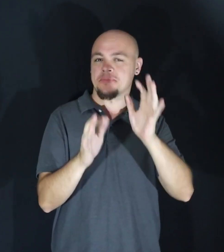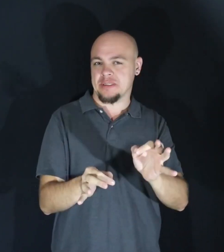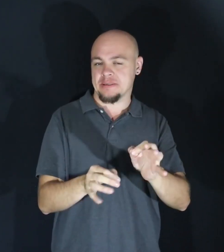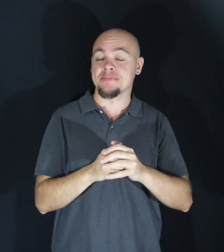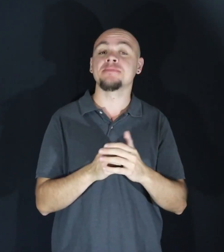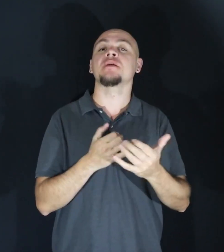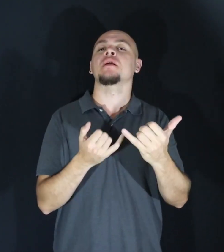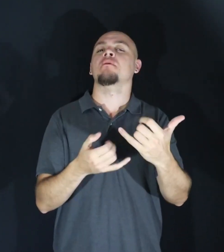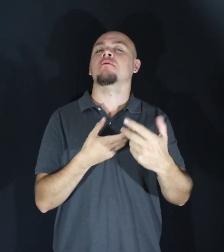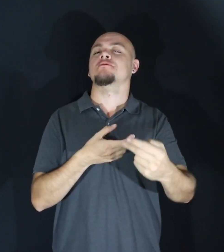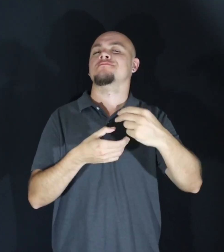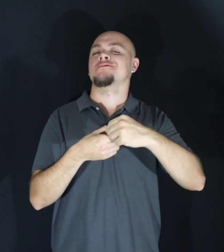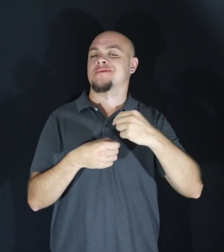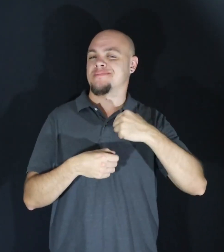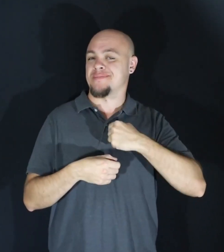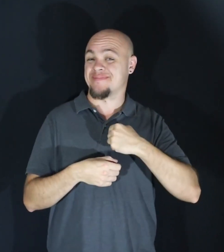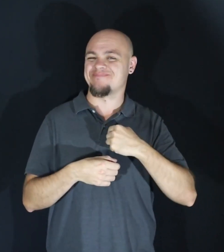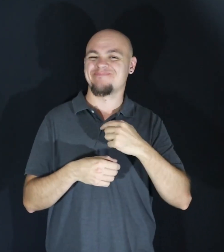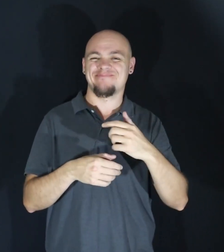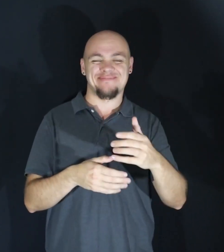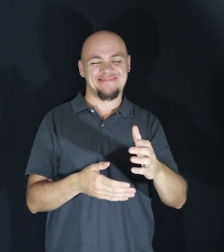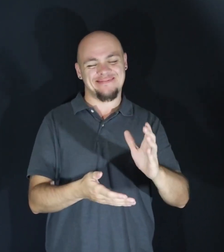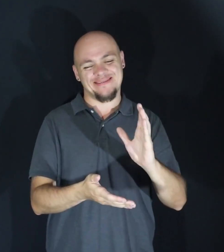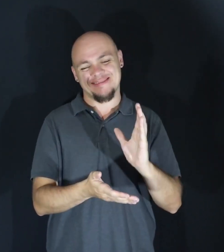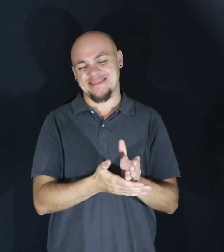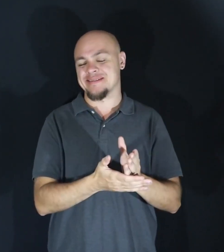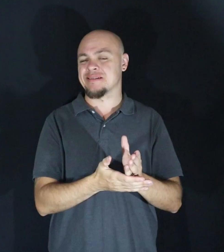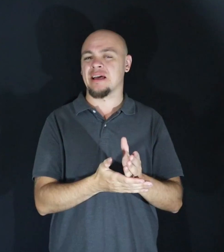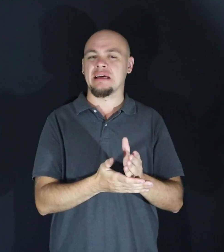Join me, and let's stop